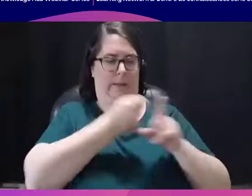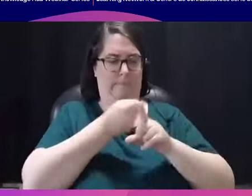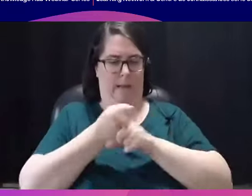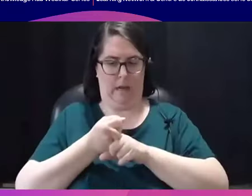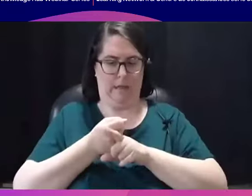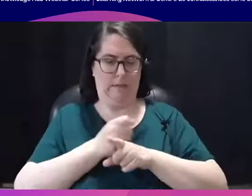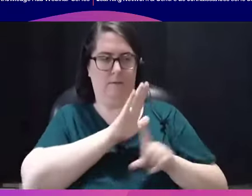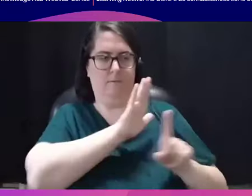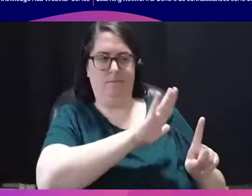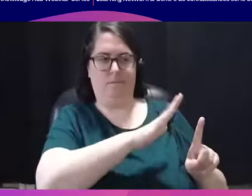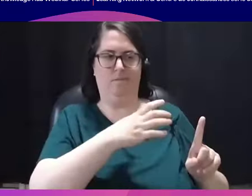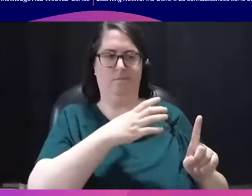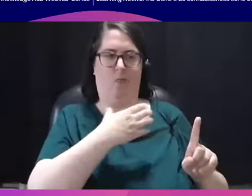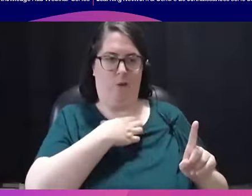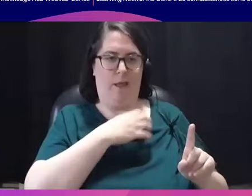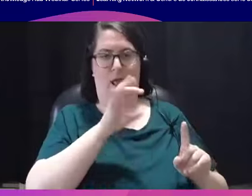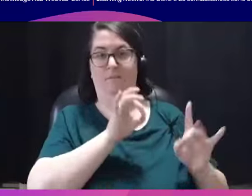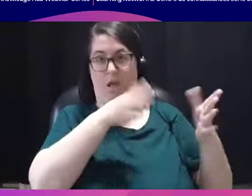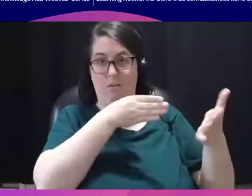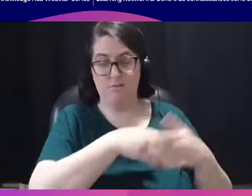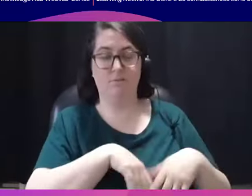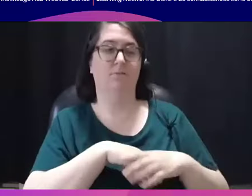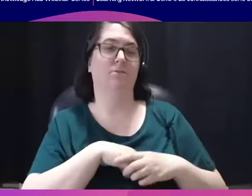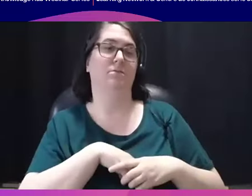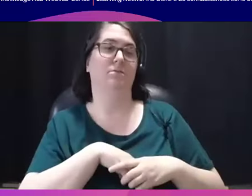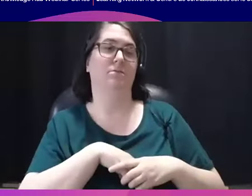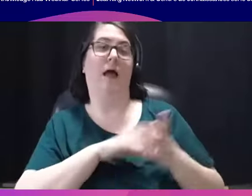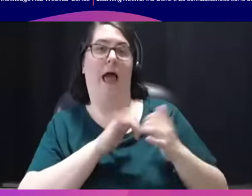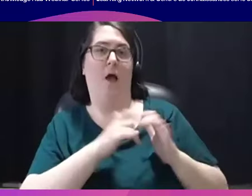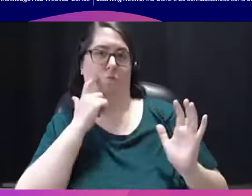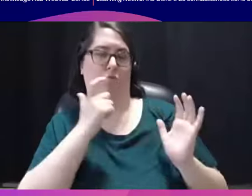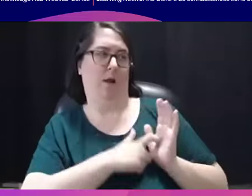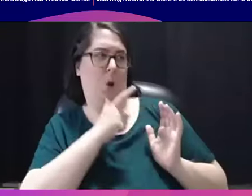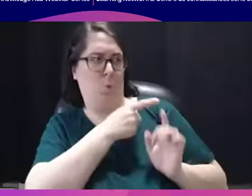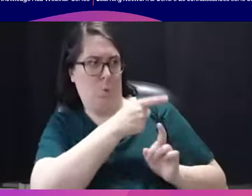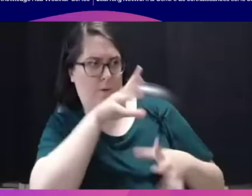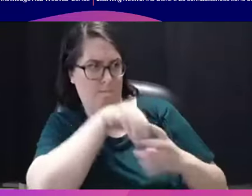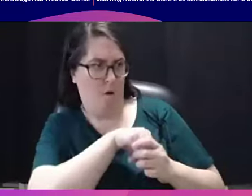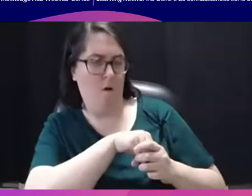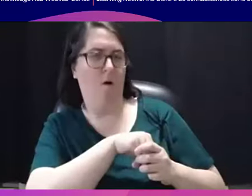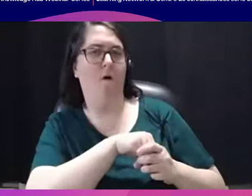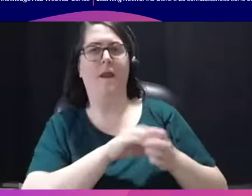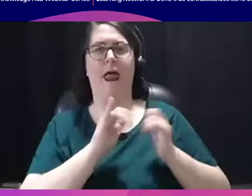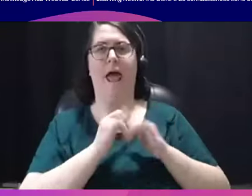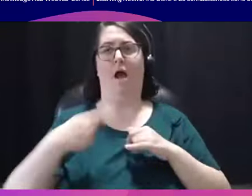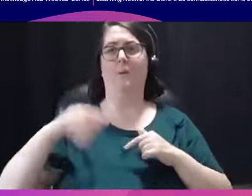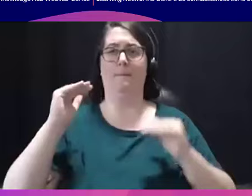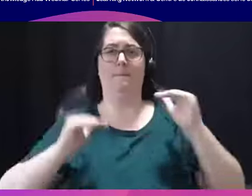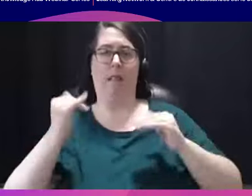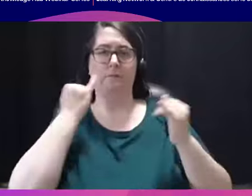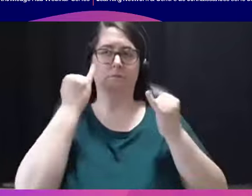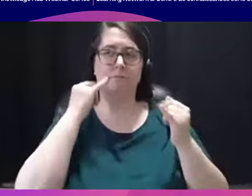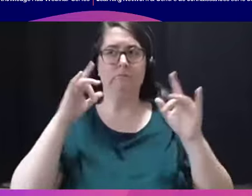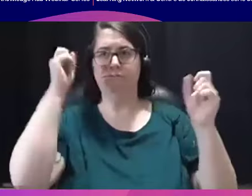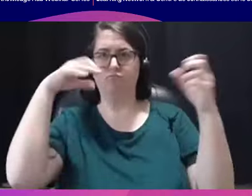of incel violence, how we can address incel violence and the key players that would be involved in this, and how we can also balance some ideas